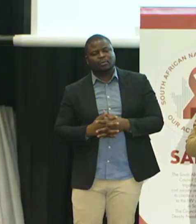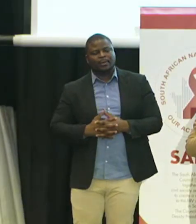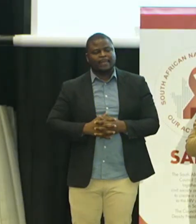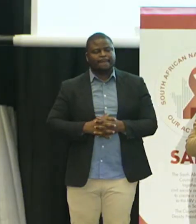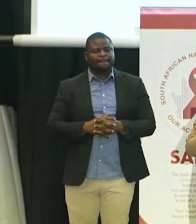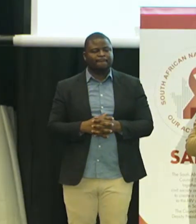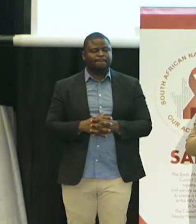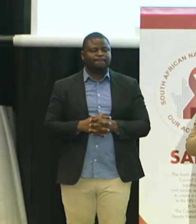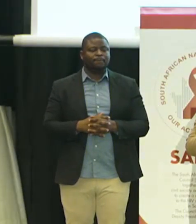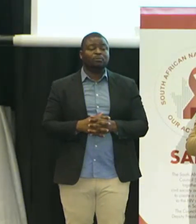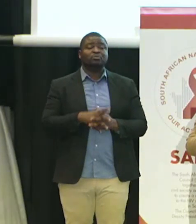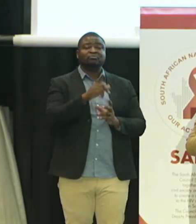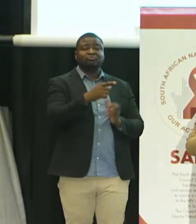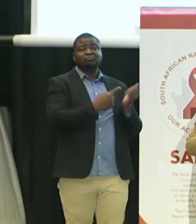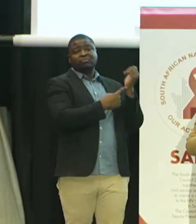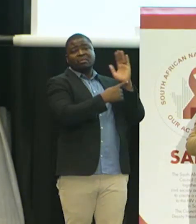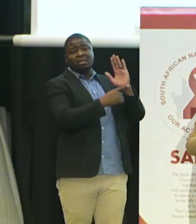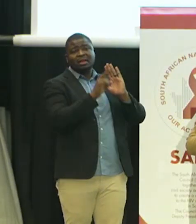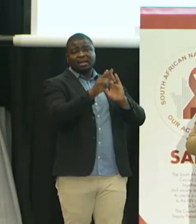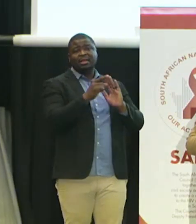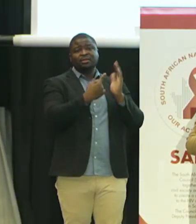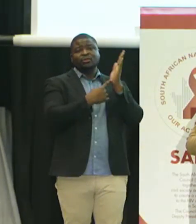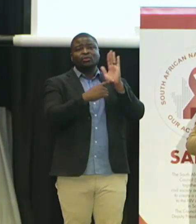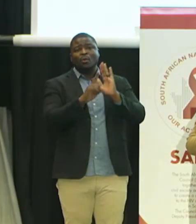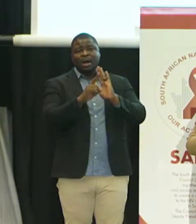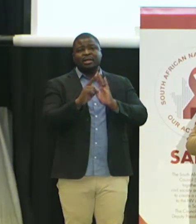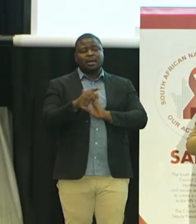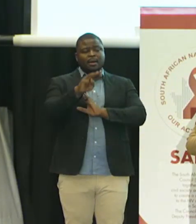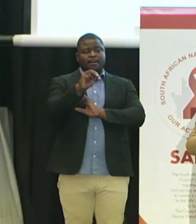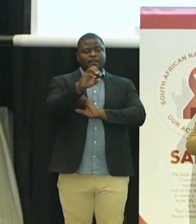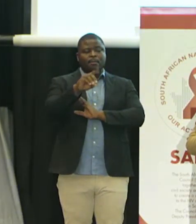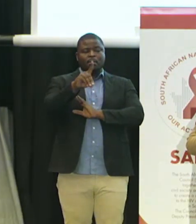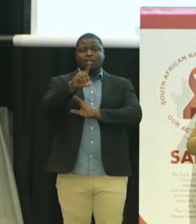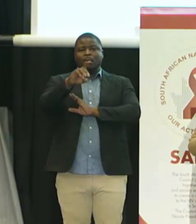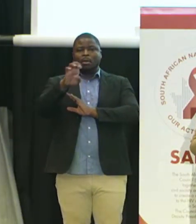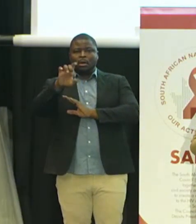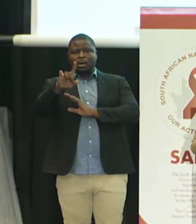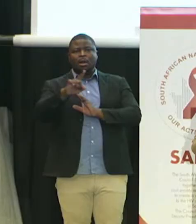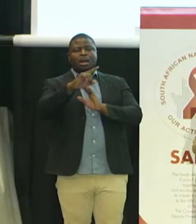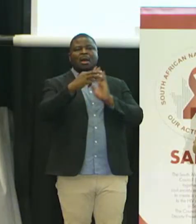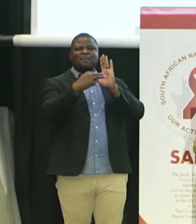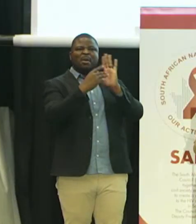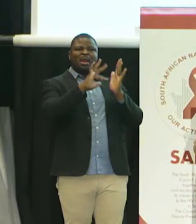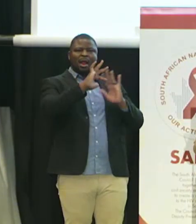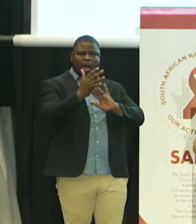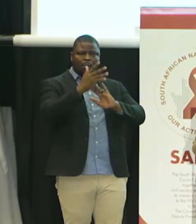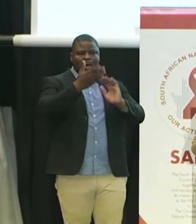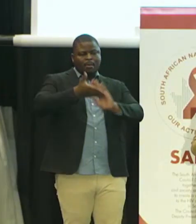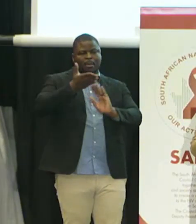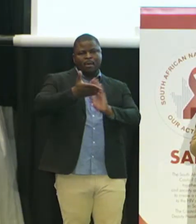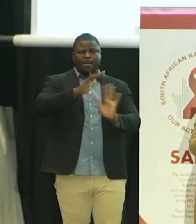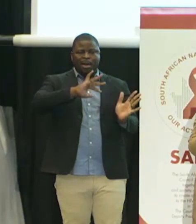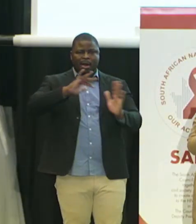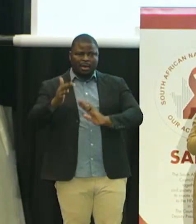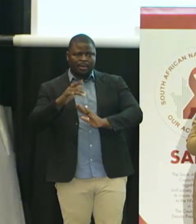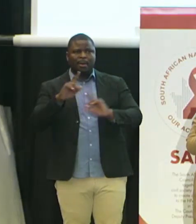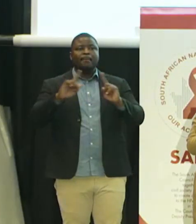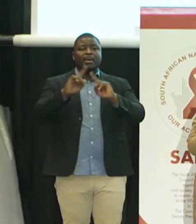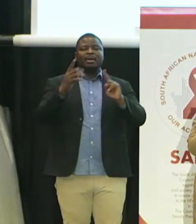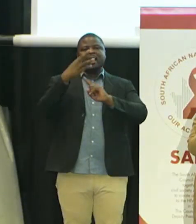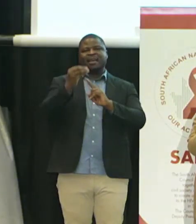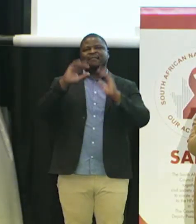So this slide just shows the model of how it all operates. So there are certain standards that need to